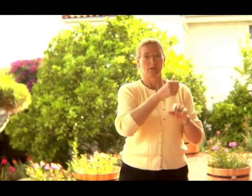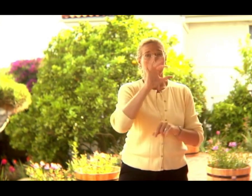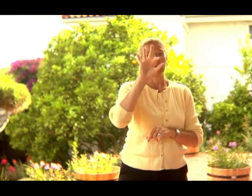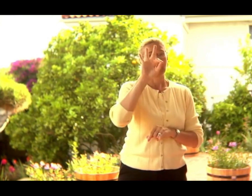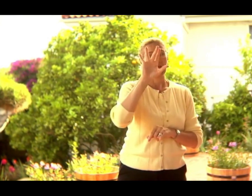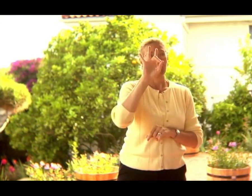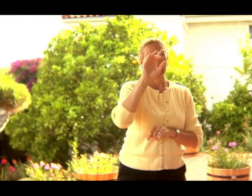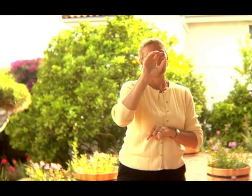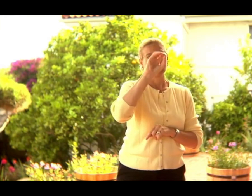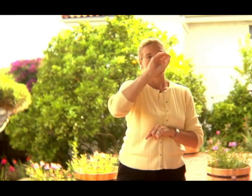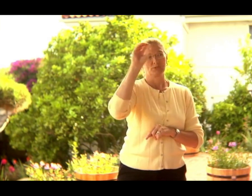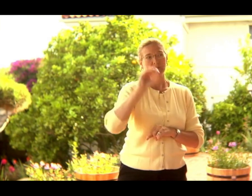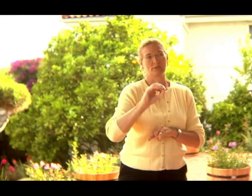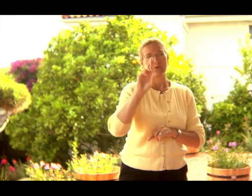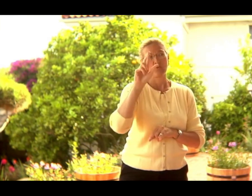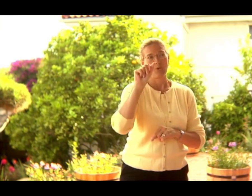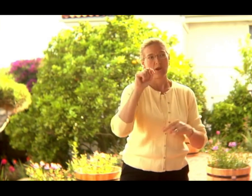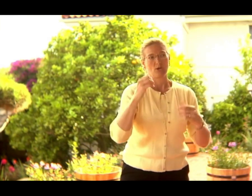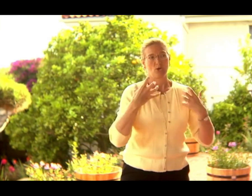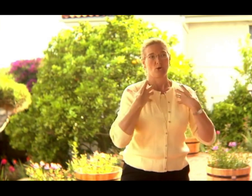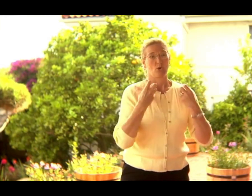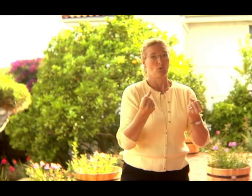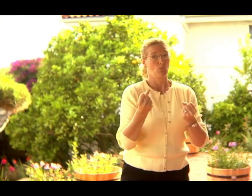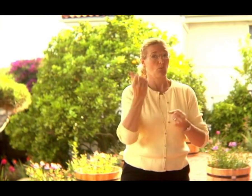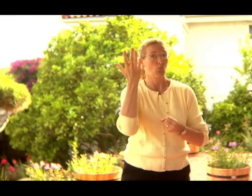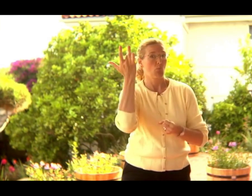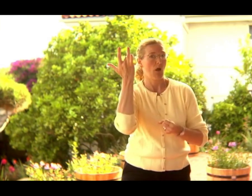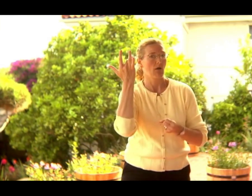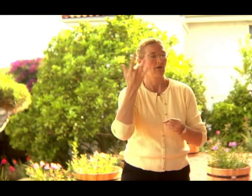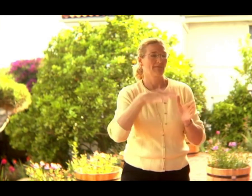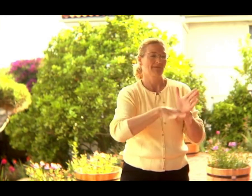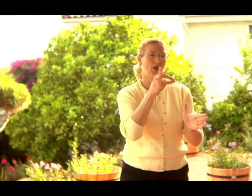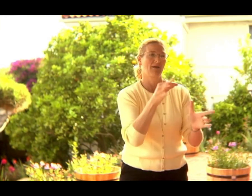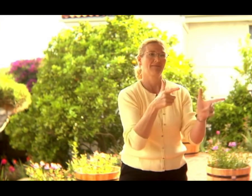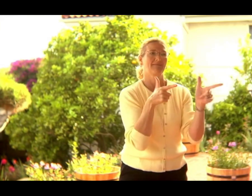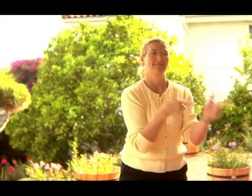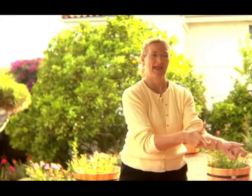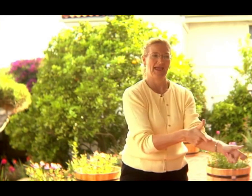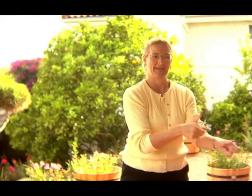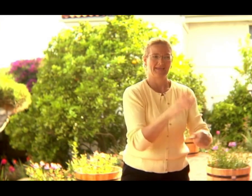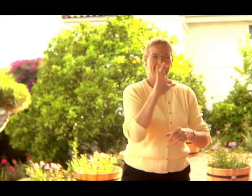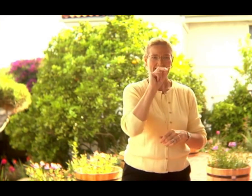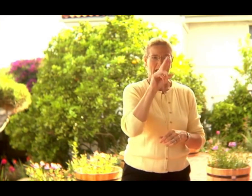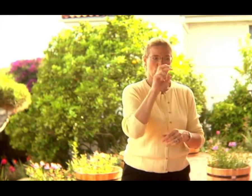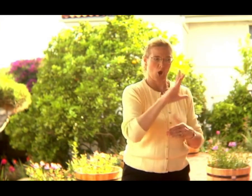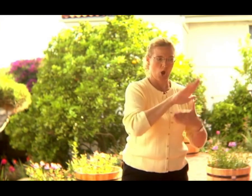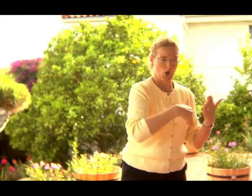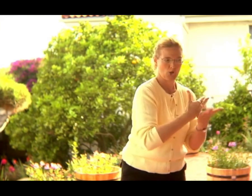Mohs has a 98% cure rate because you know right away that all the cancer is gone.